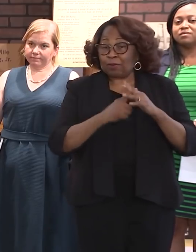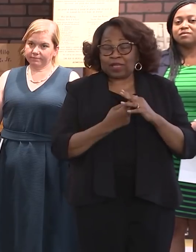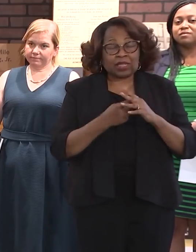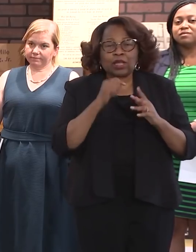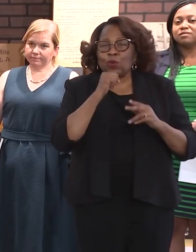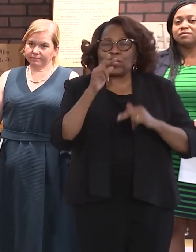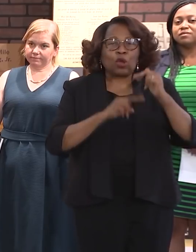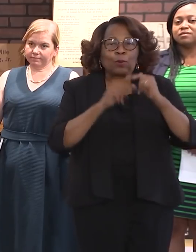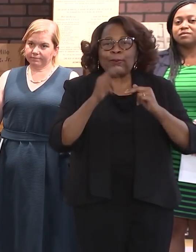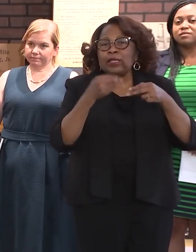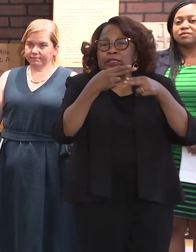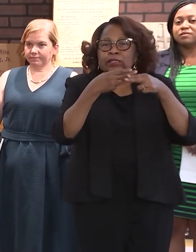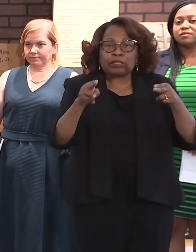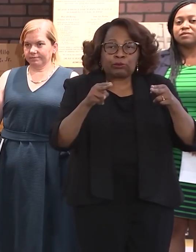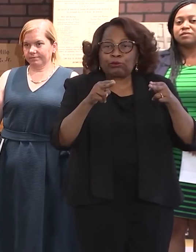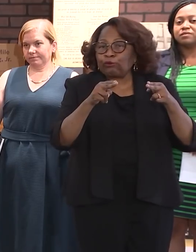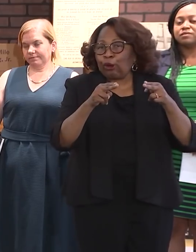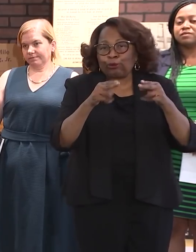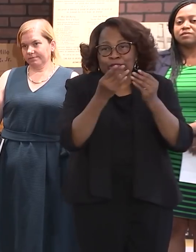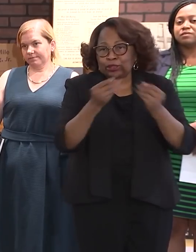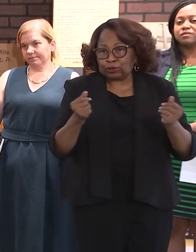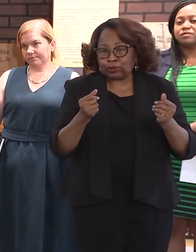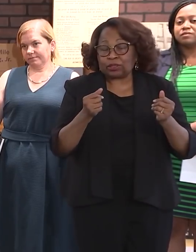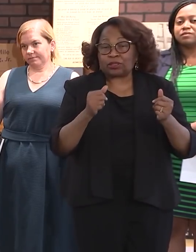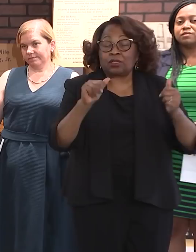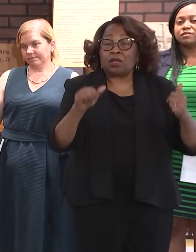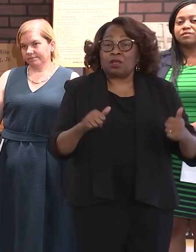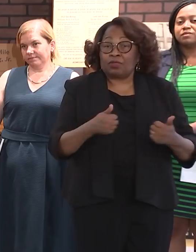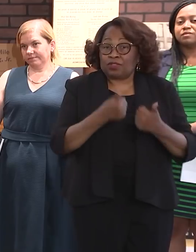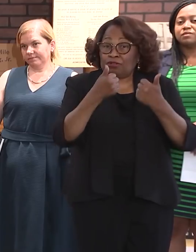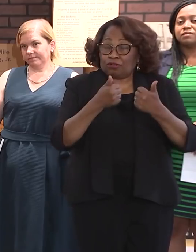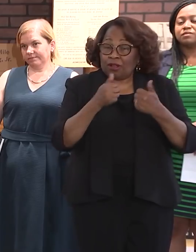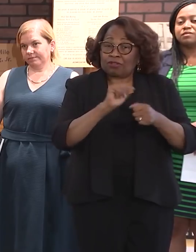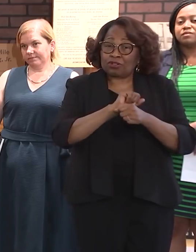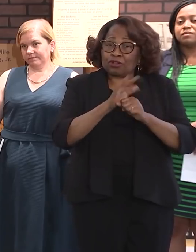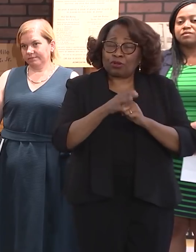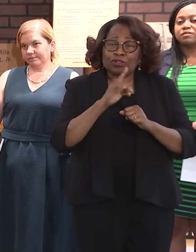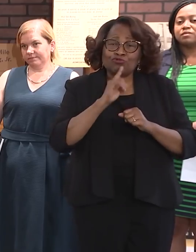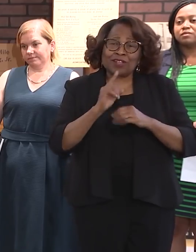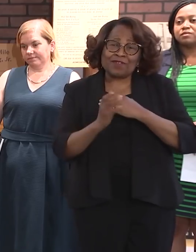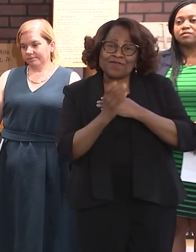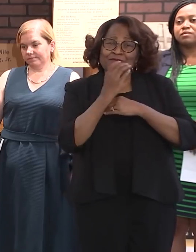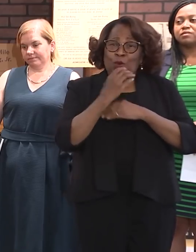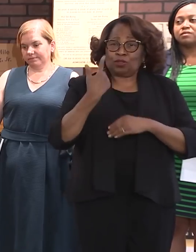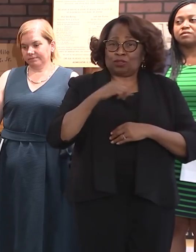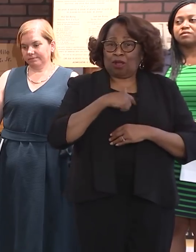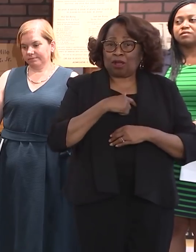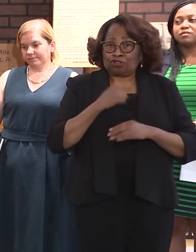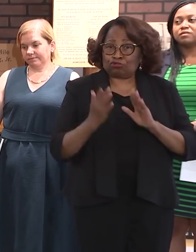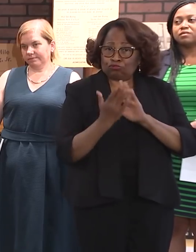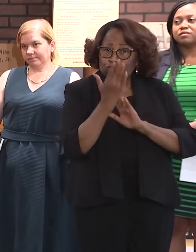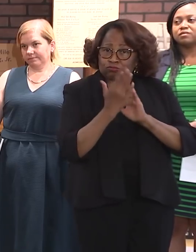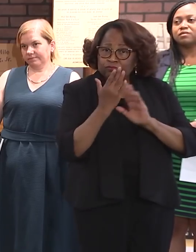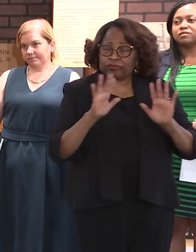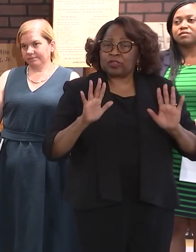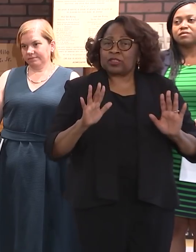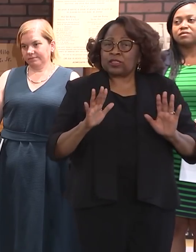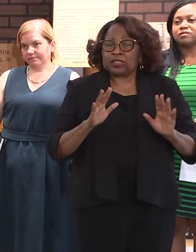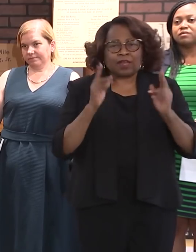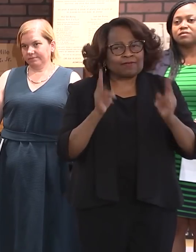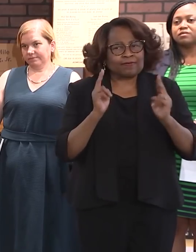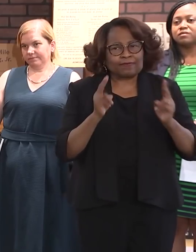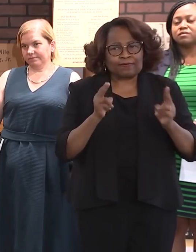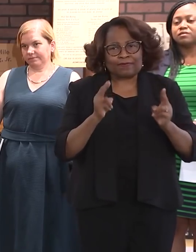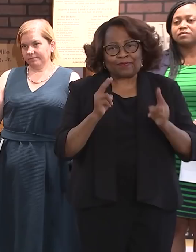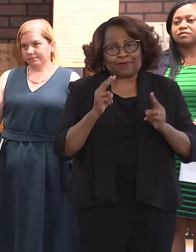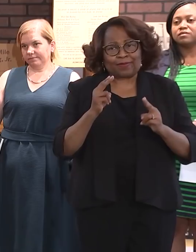build temporary scaffolding. The challenge that COVID really forced us to reckon with at a much more accelerated pace